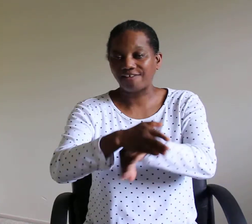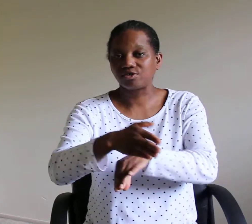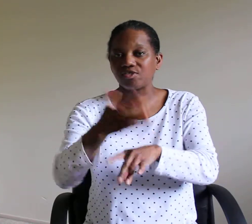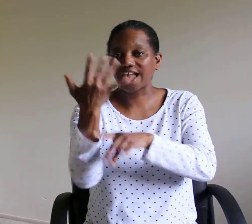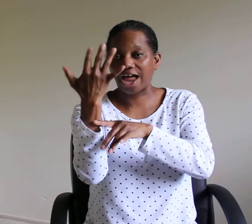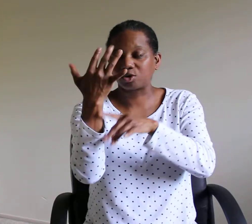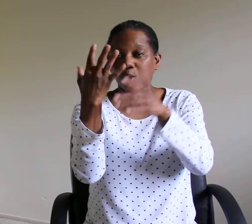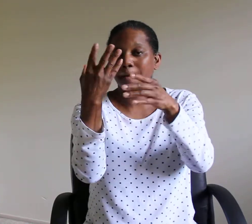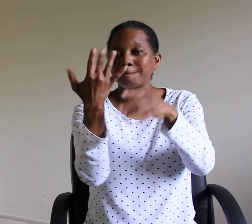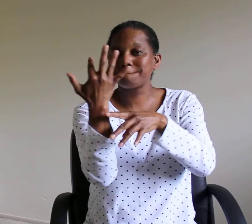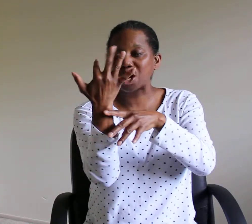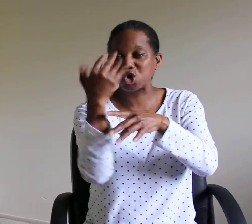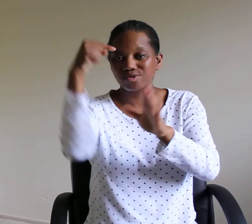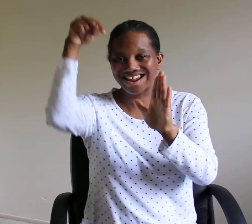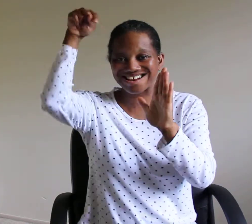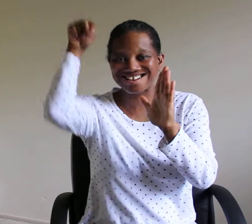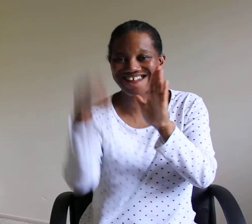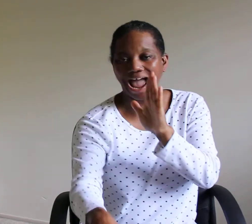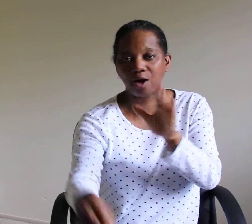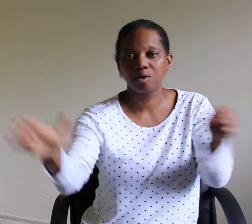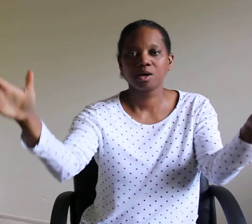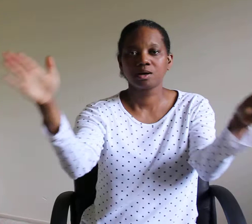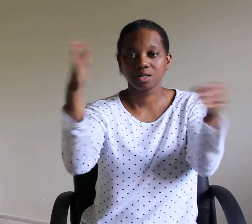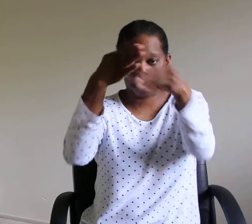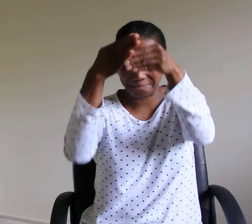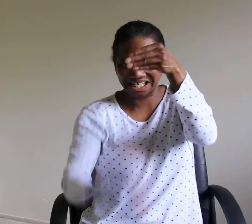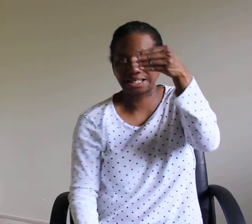after the candle burned down completely.